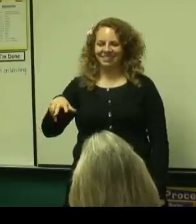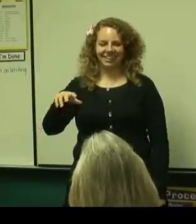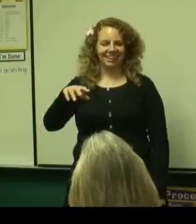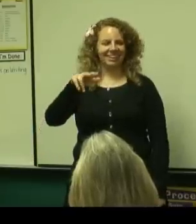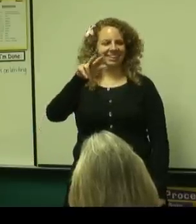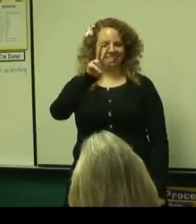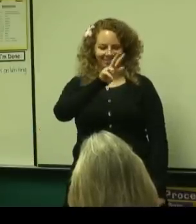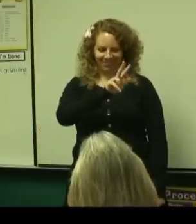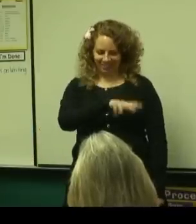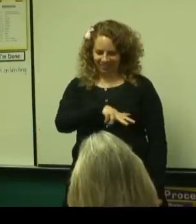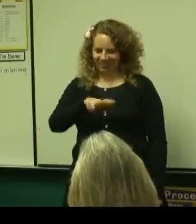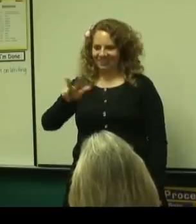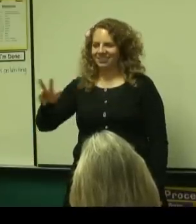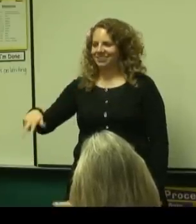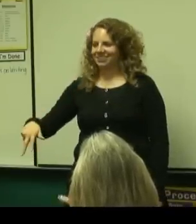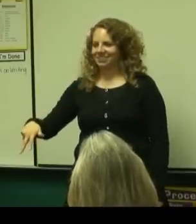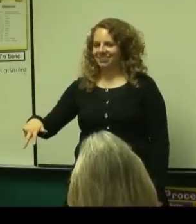I got it. So 33,